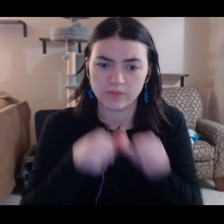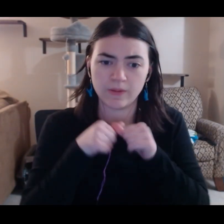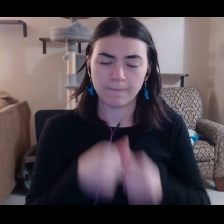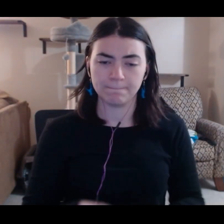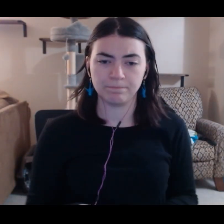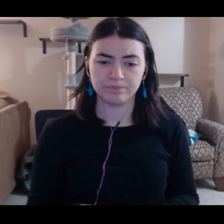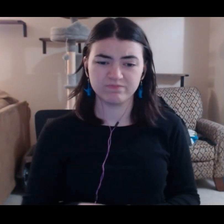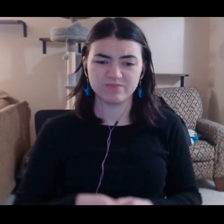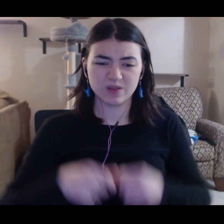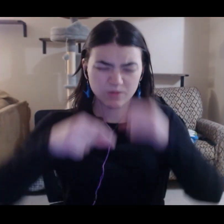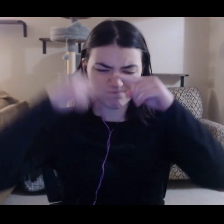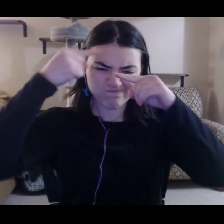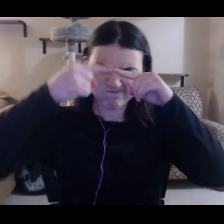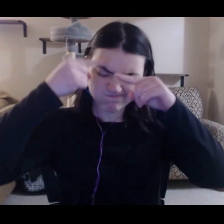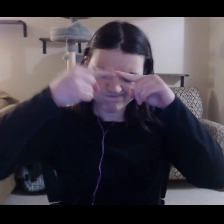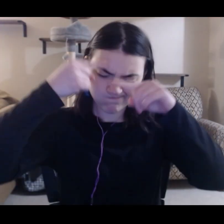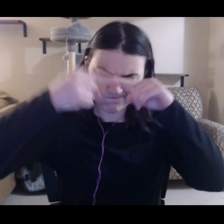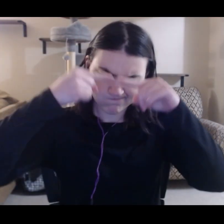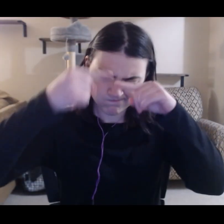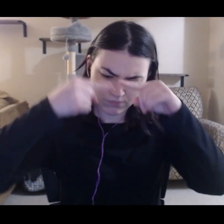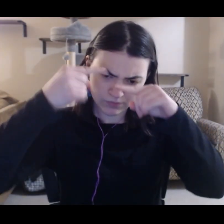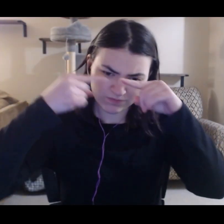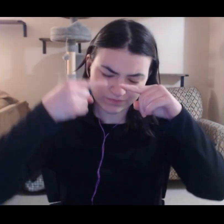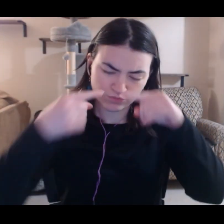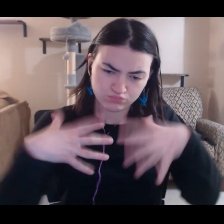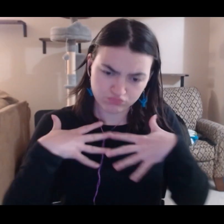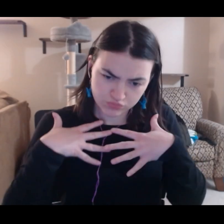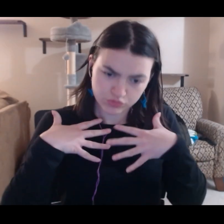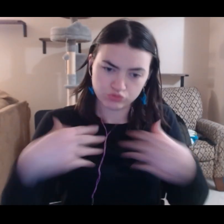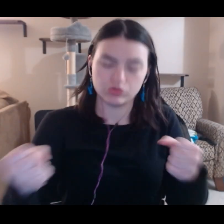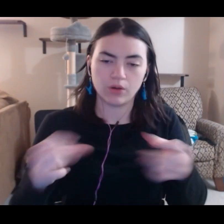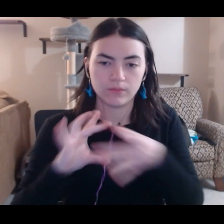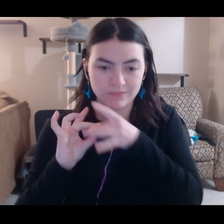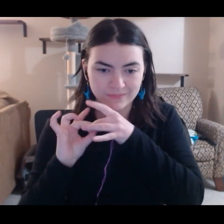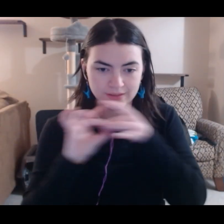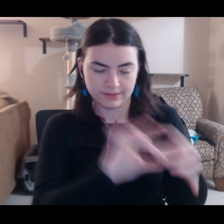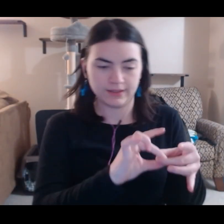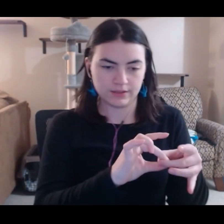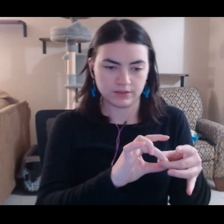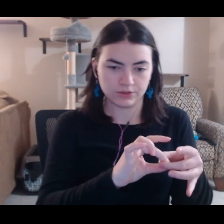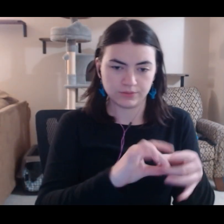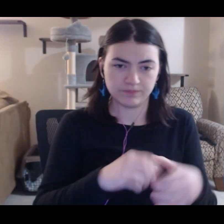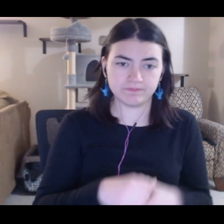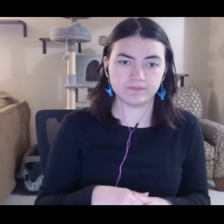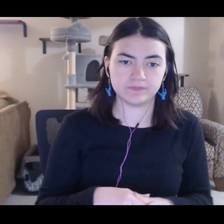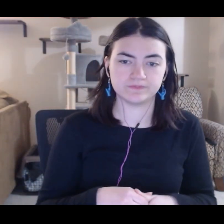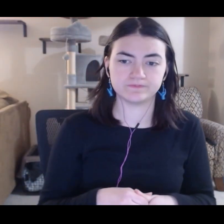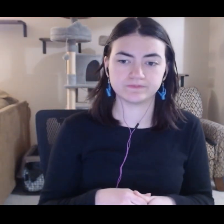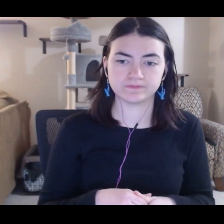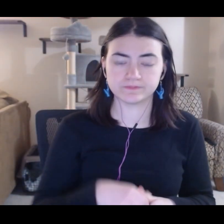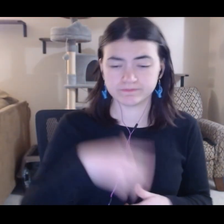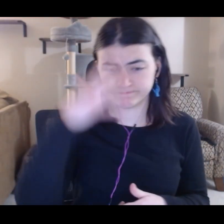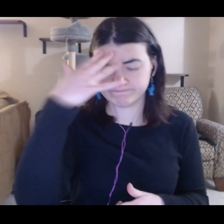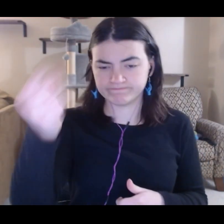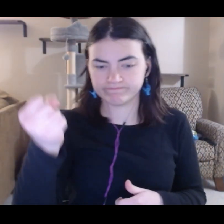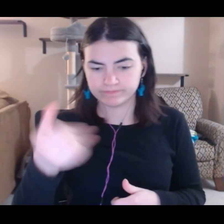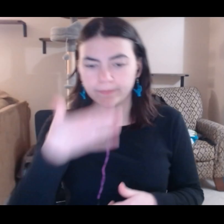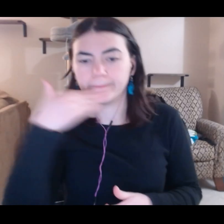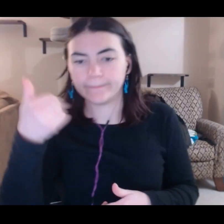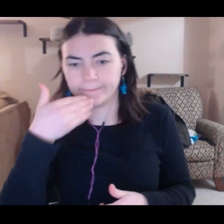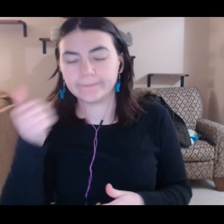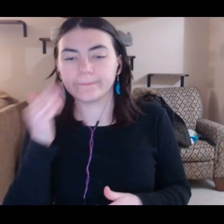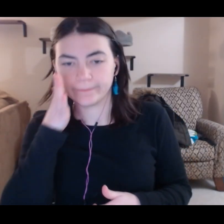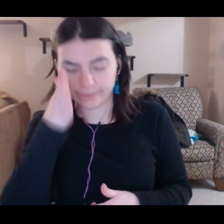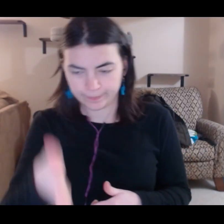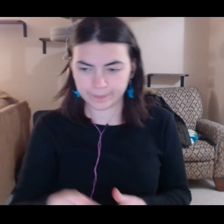repeated firing strengthens the connections between the cells, stabilizing the memory. Gradually, the knowledge of heart